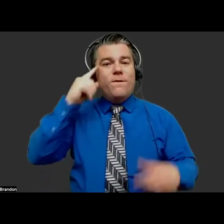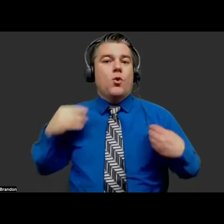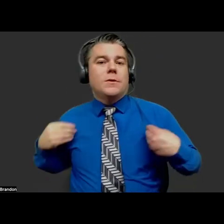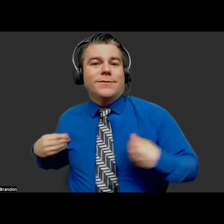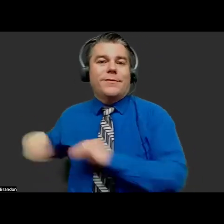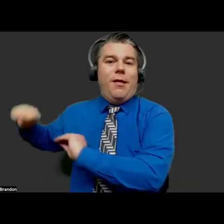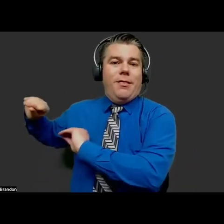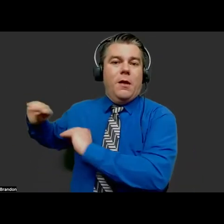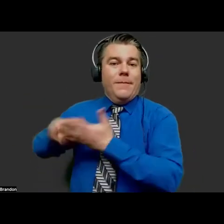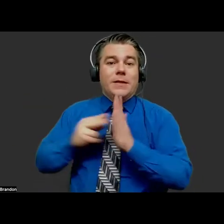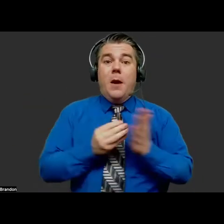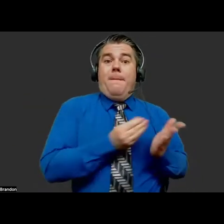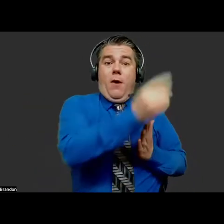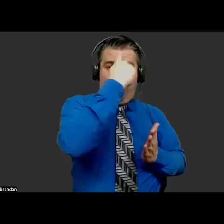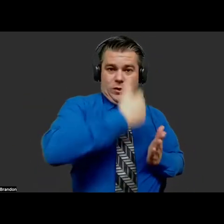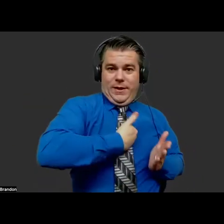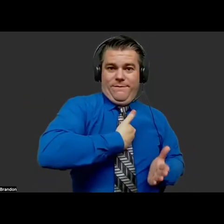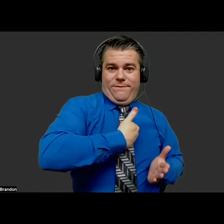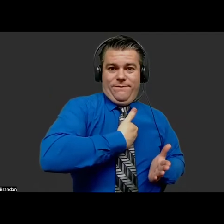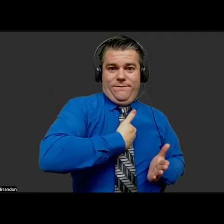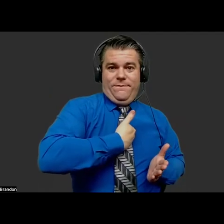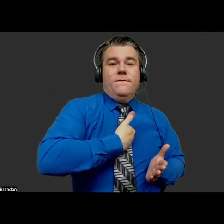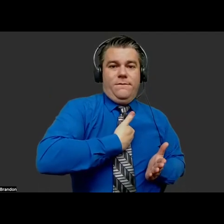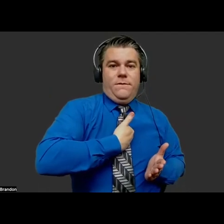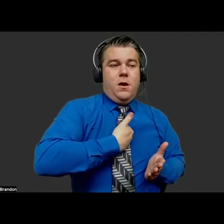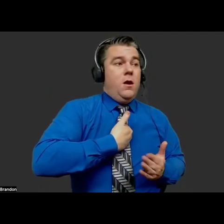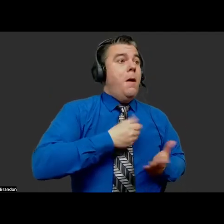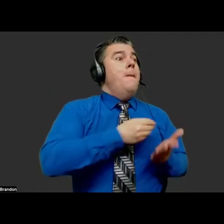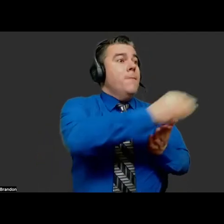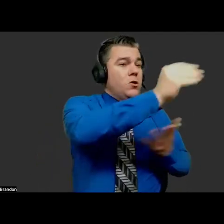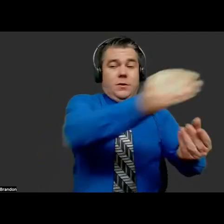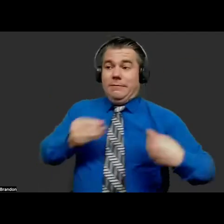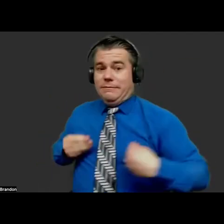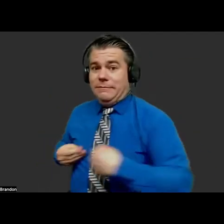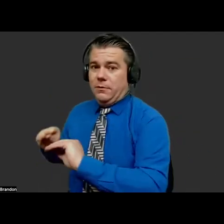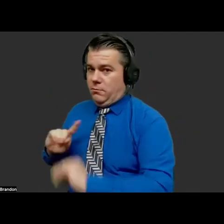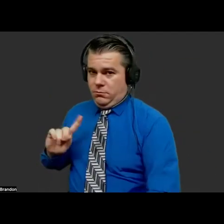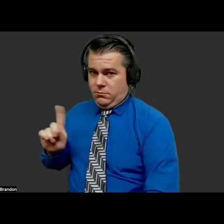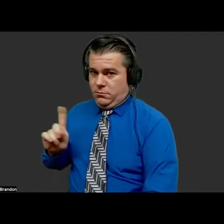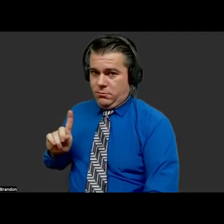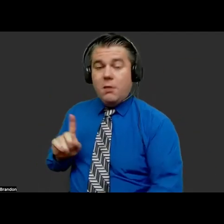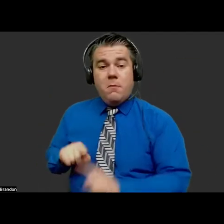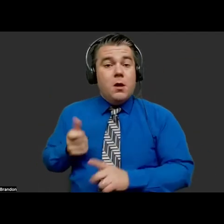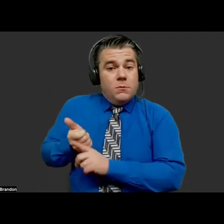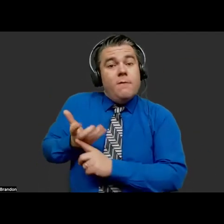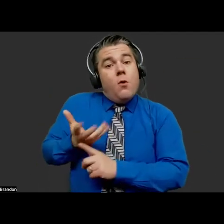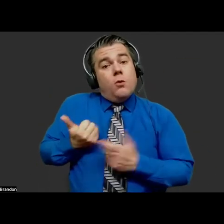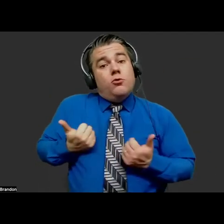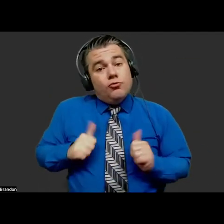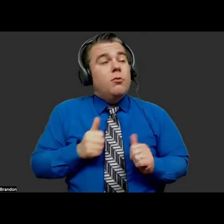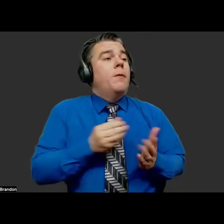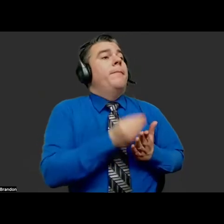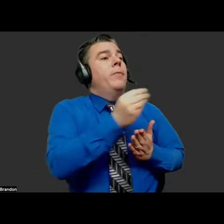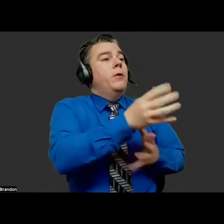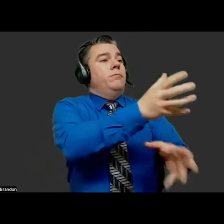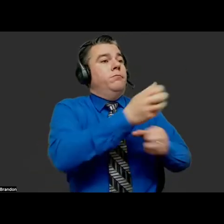other words, they can purchase it for themselves. They can't sell it. Okay. But if they would like to try it and get started on it and check it